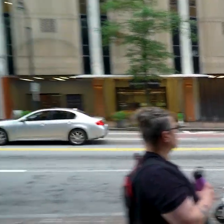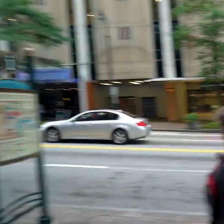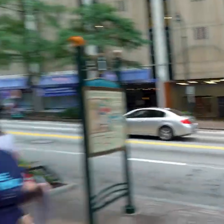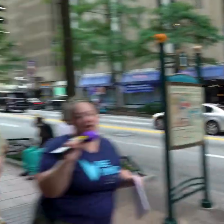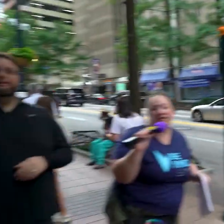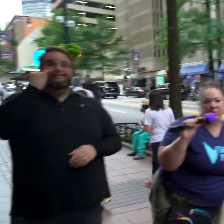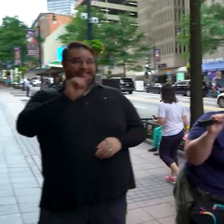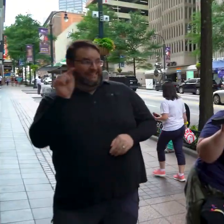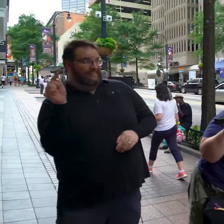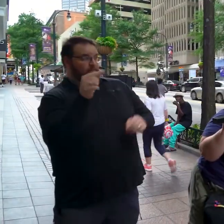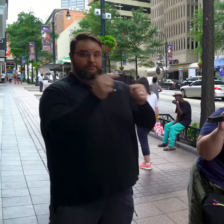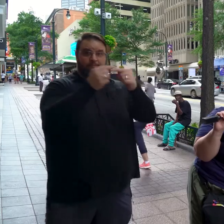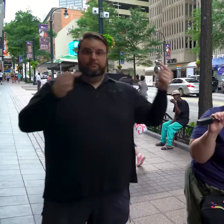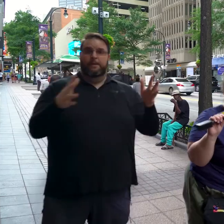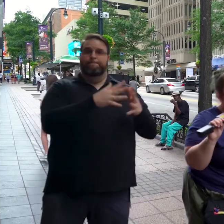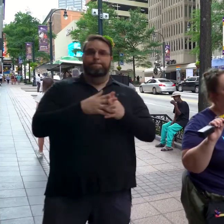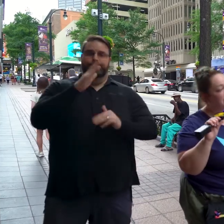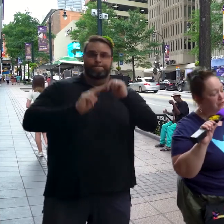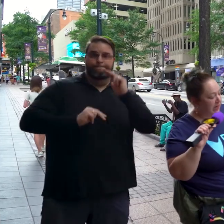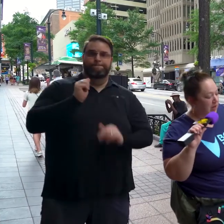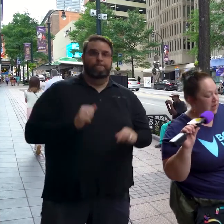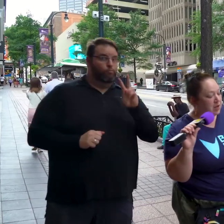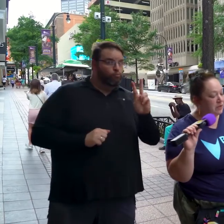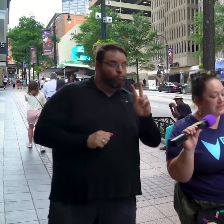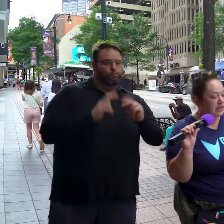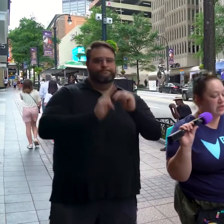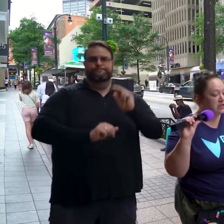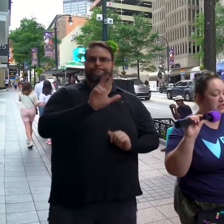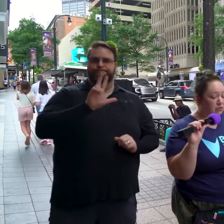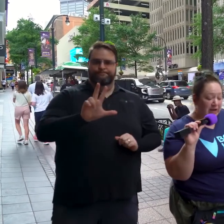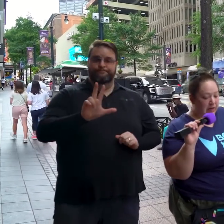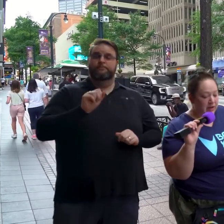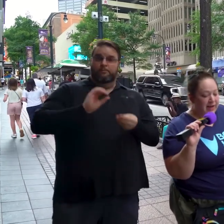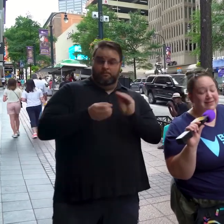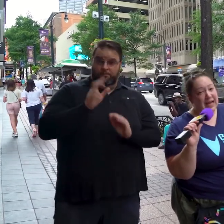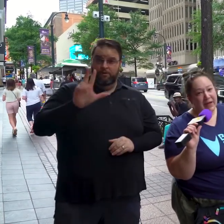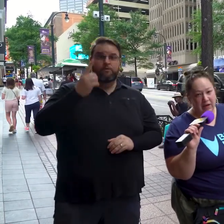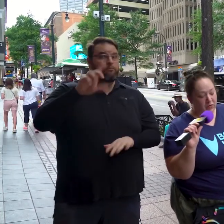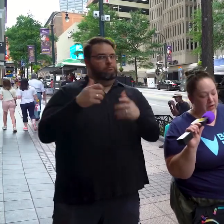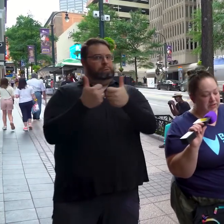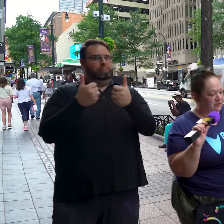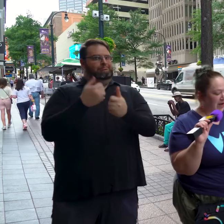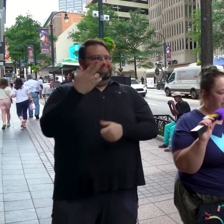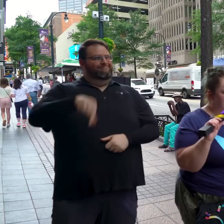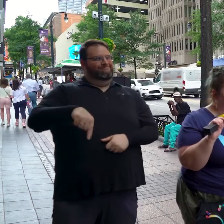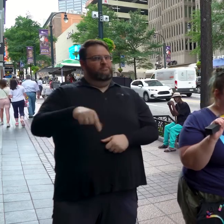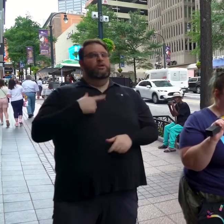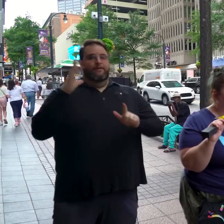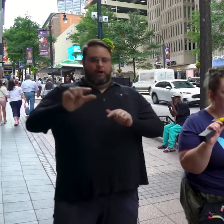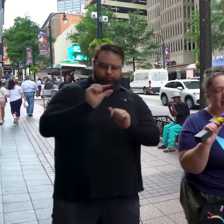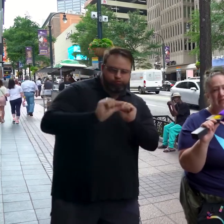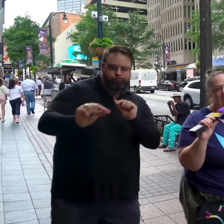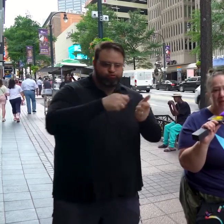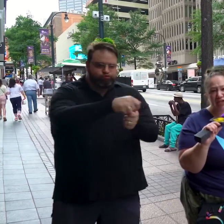where you will find America's Mart buildings 2 and 3. Building 3 is gaming headquarters. You'll find miniatures